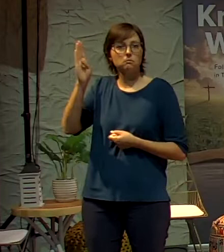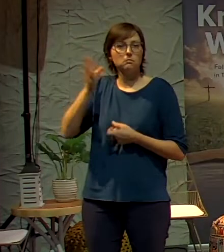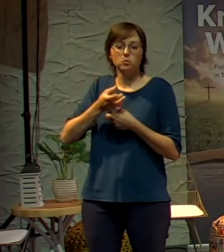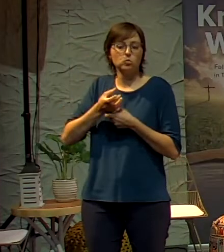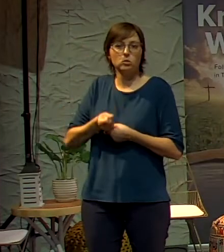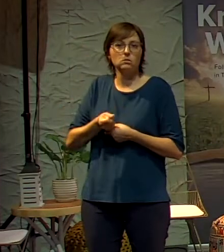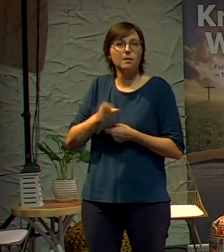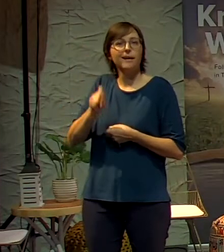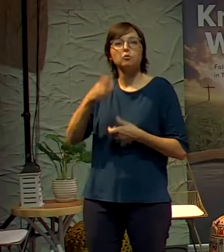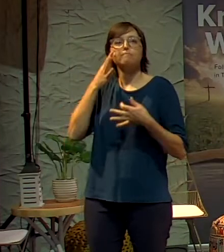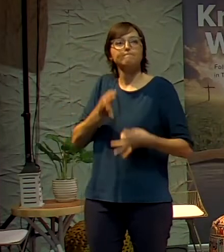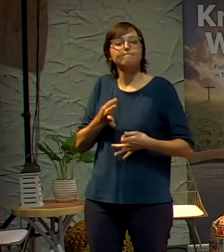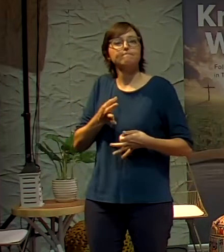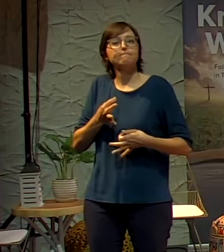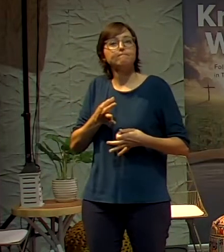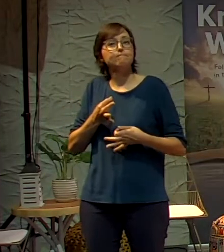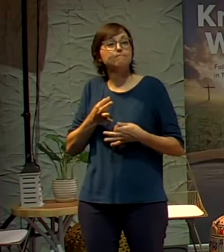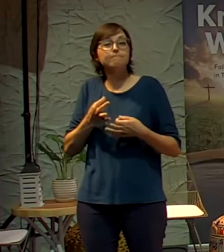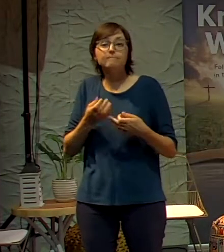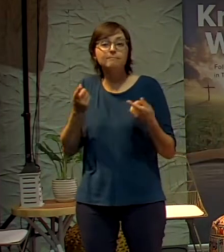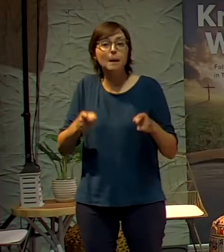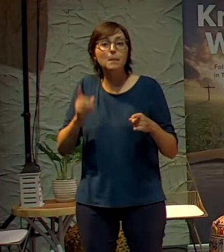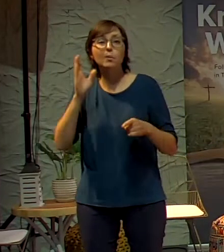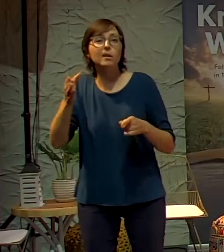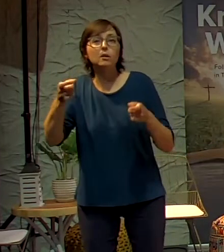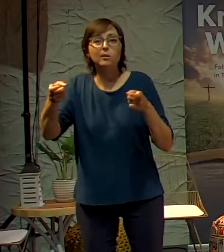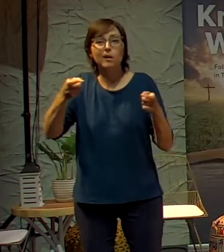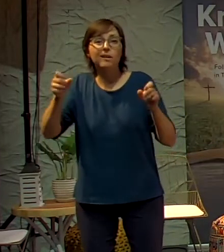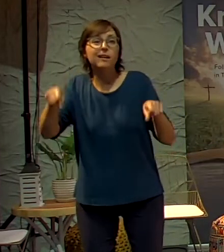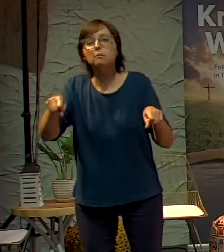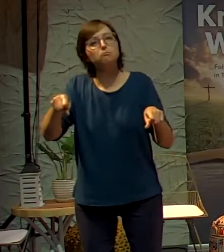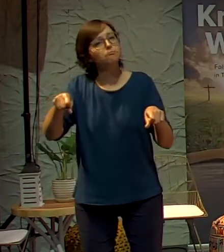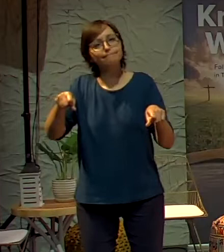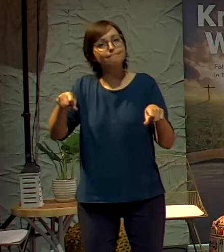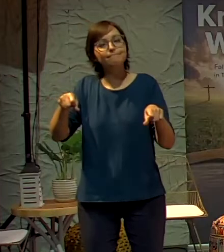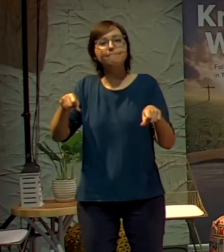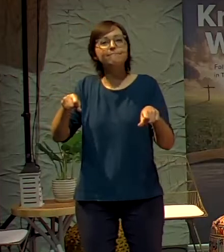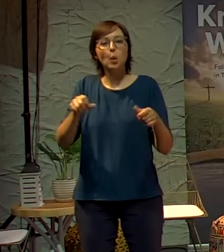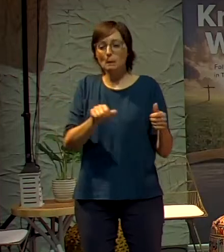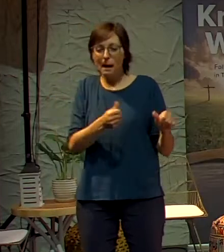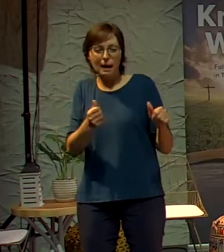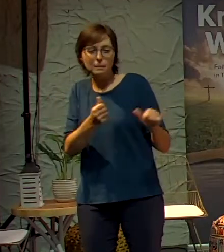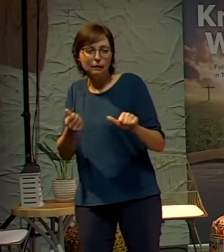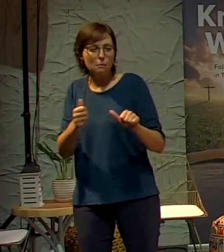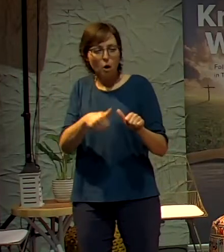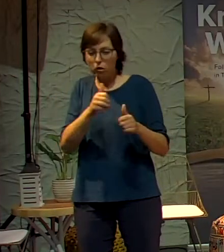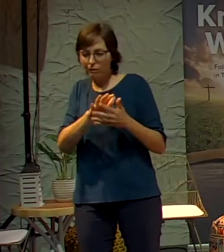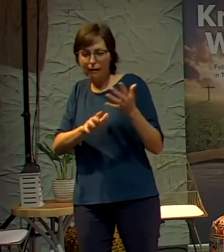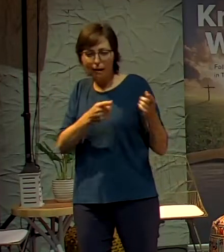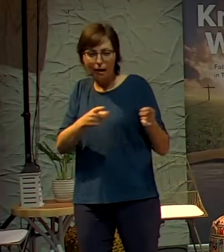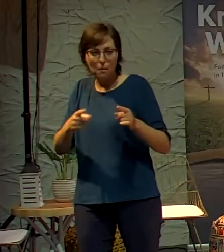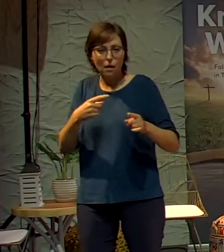You have no control over the outcome. We're doing other things. There was a baptism, all of that. And all this time, I don't know where my daughter